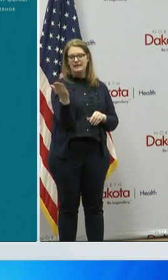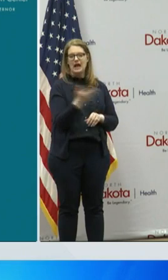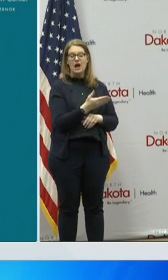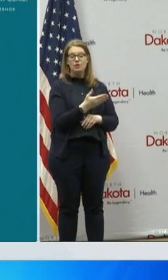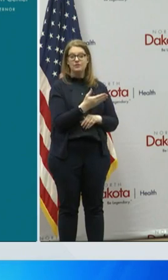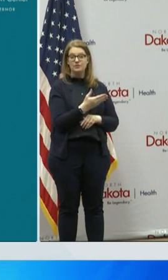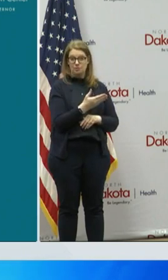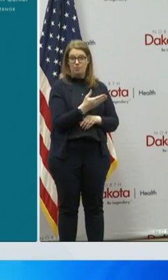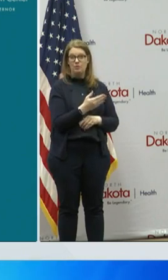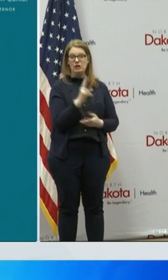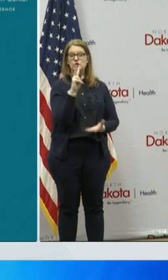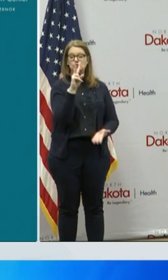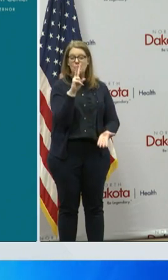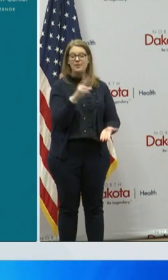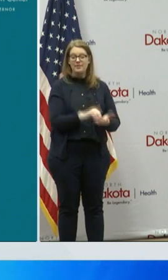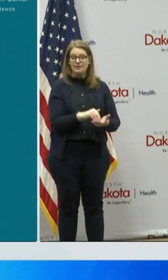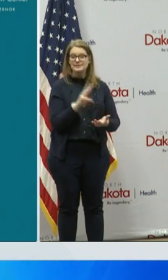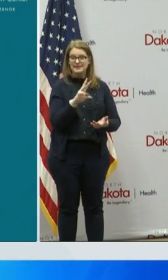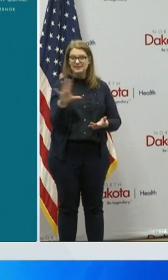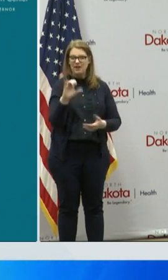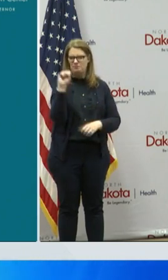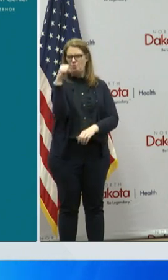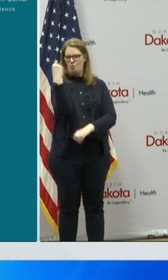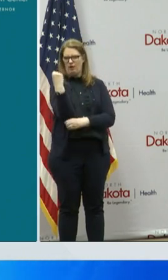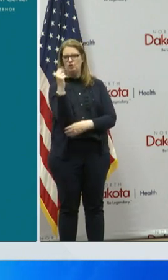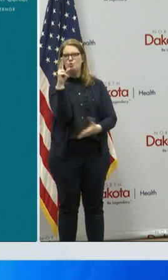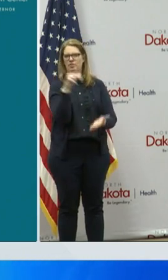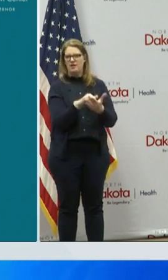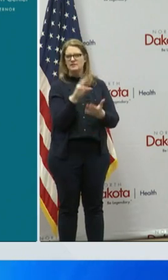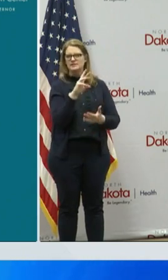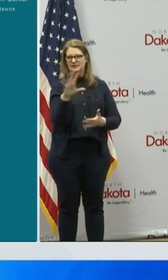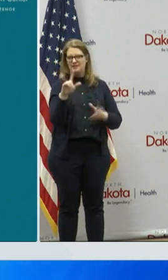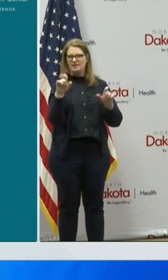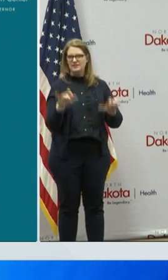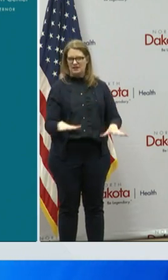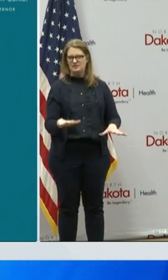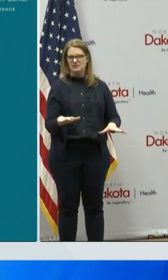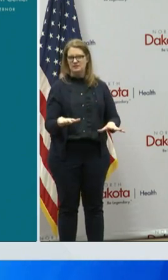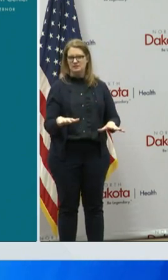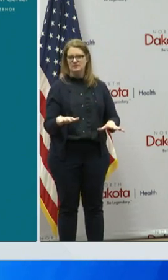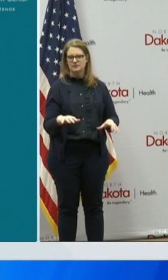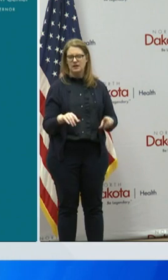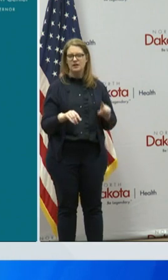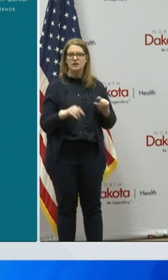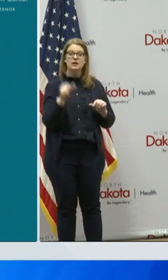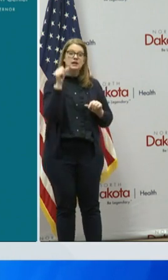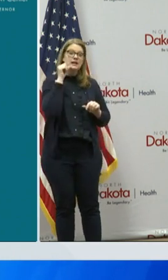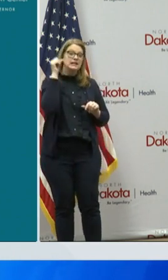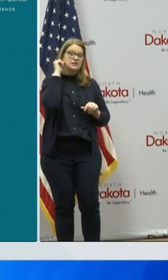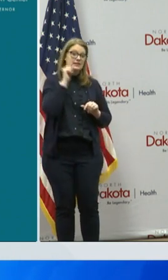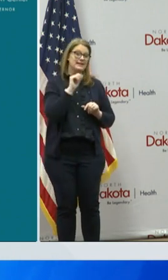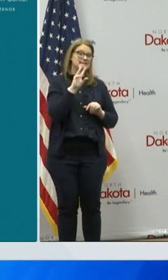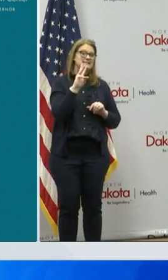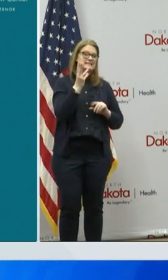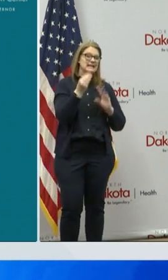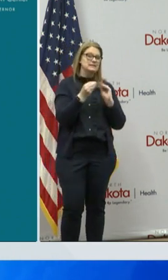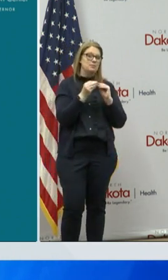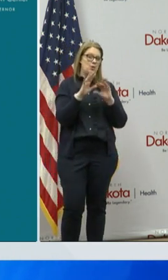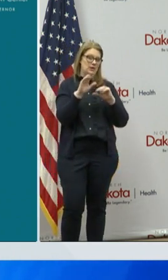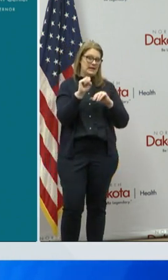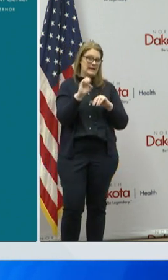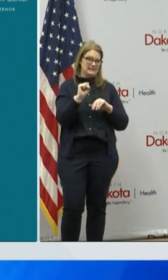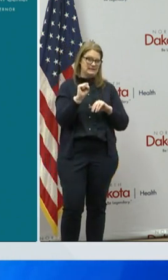a record 2,065 tests. Well, this is 6 more cases than yesterday's